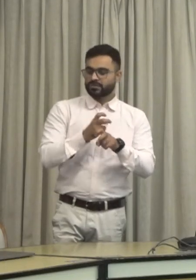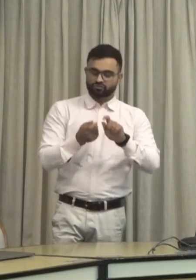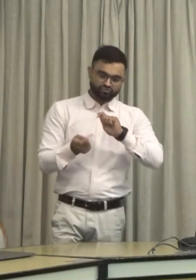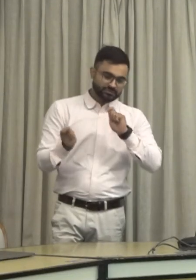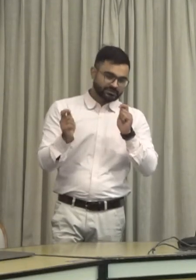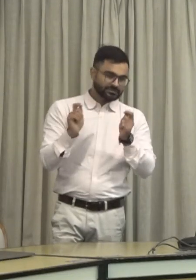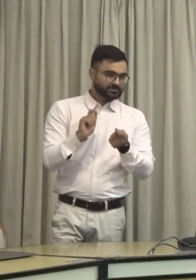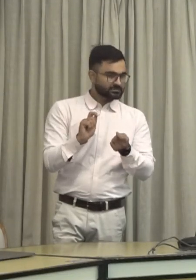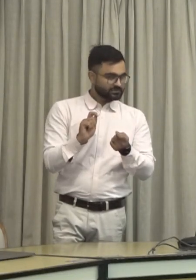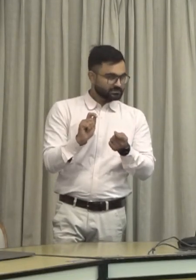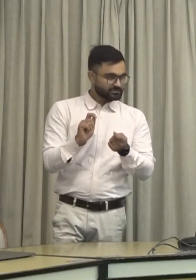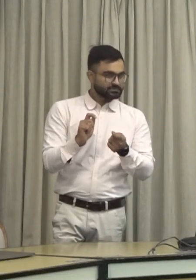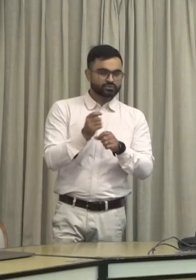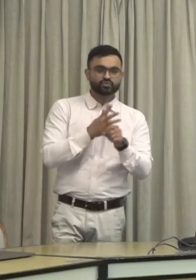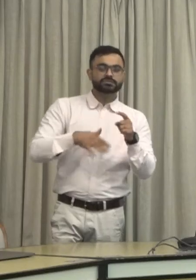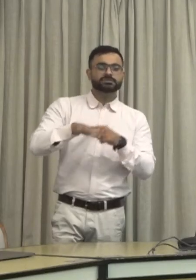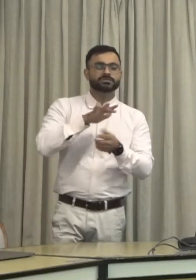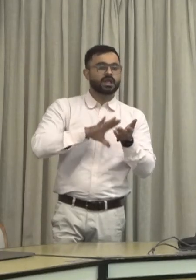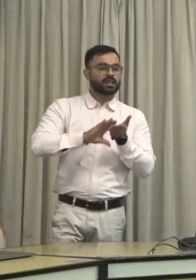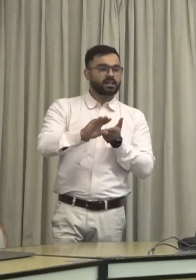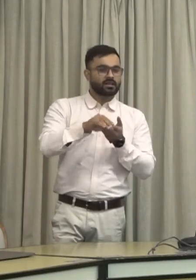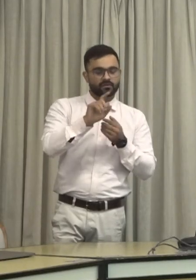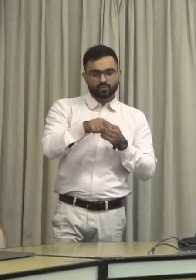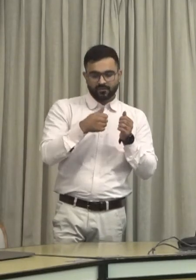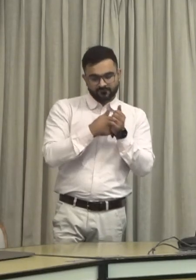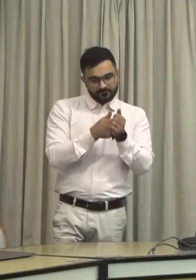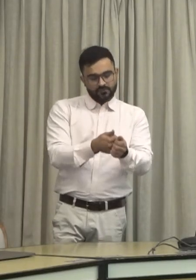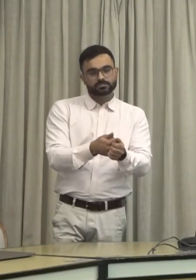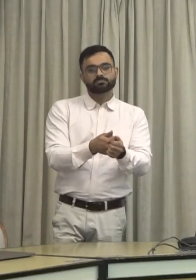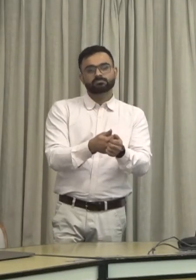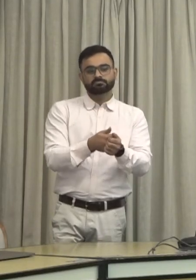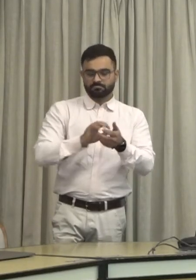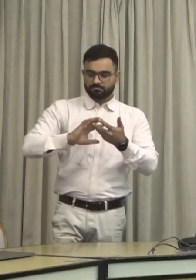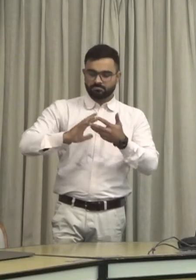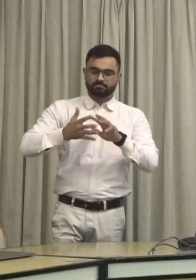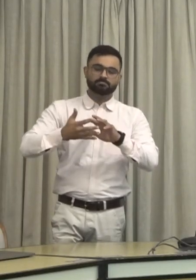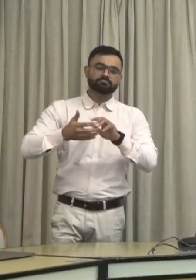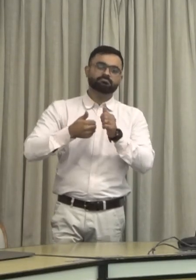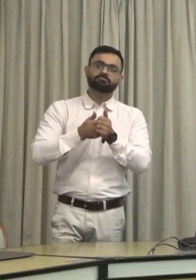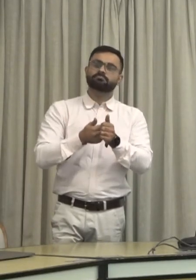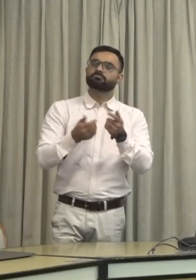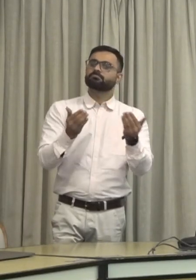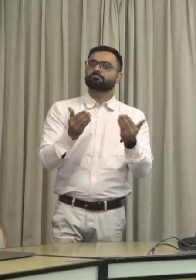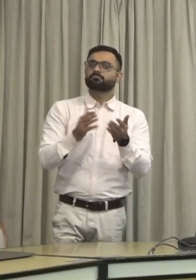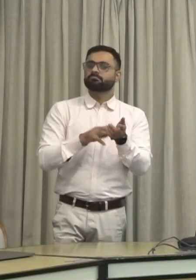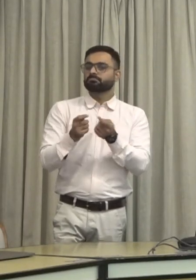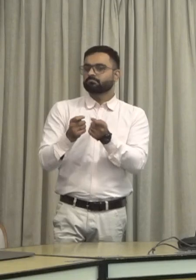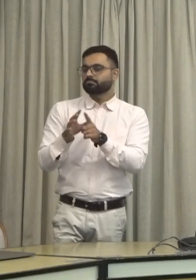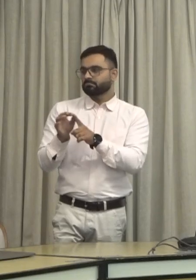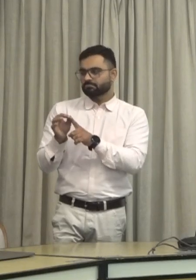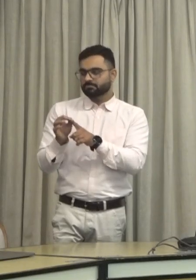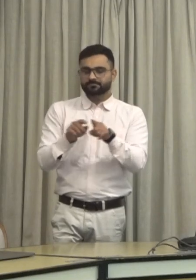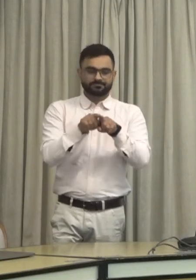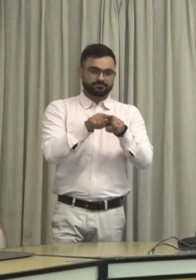change, on the ground. This should be followed up by the mechanisms being facilitated for